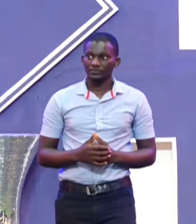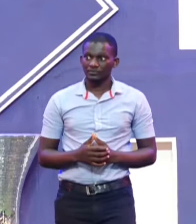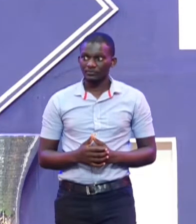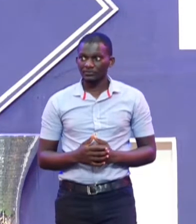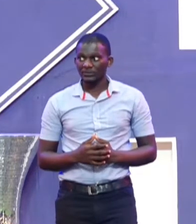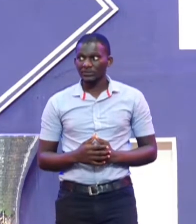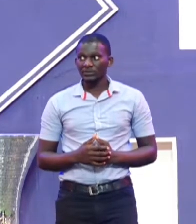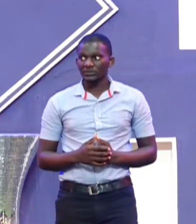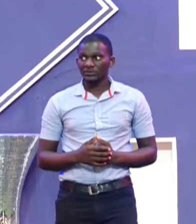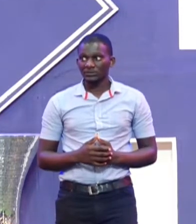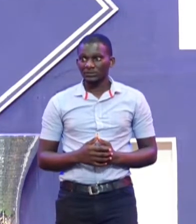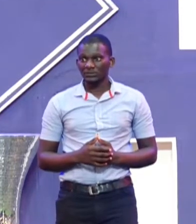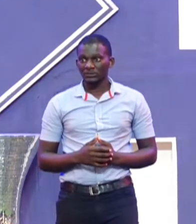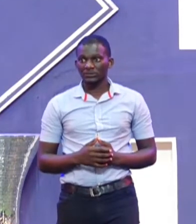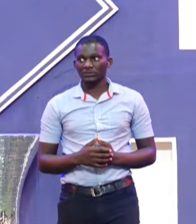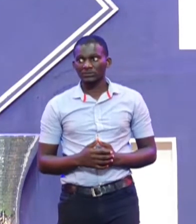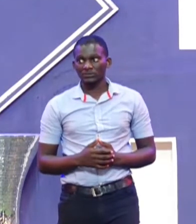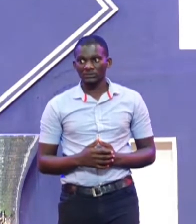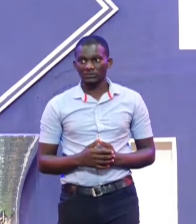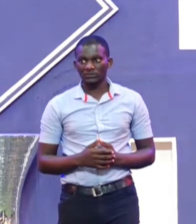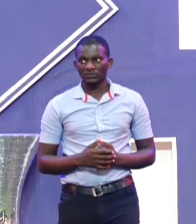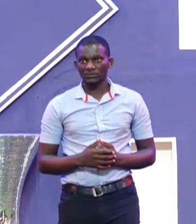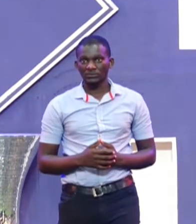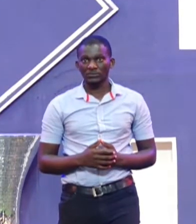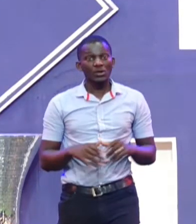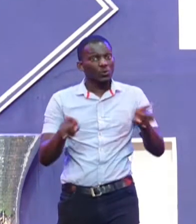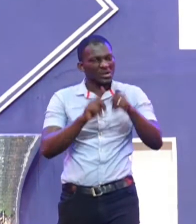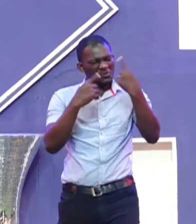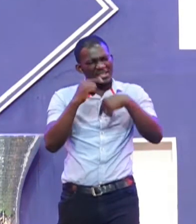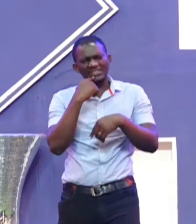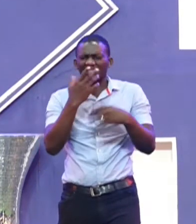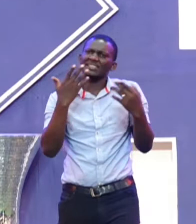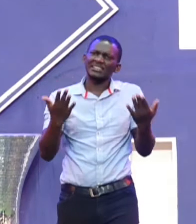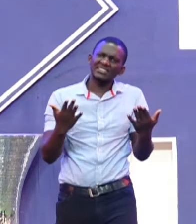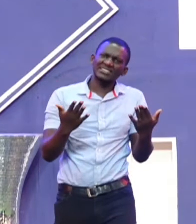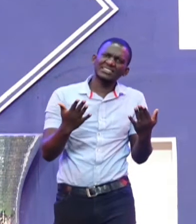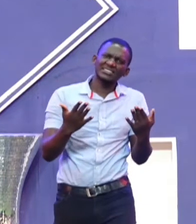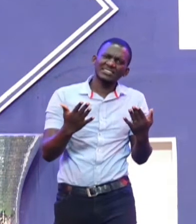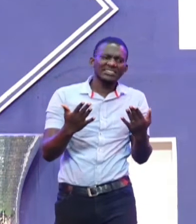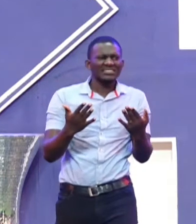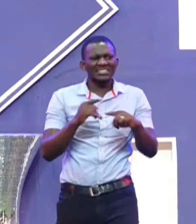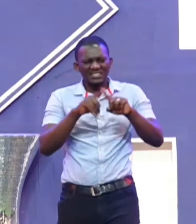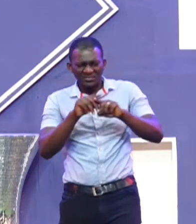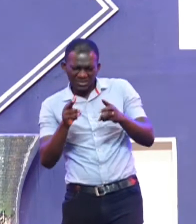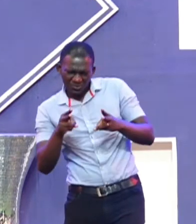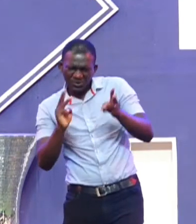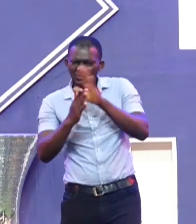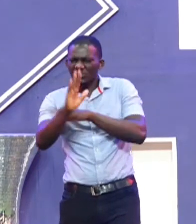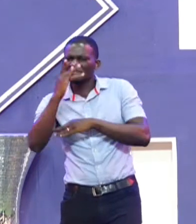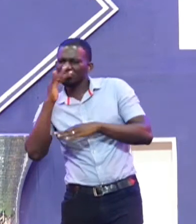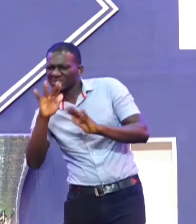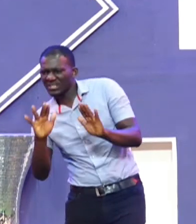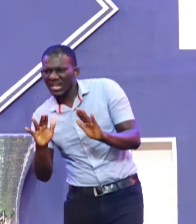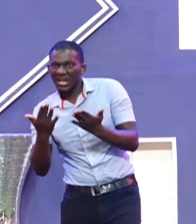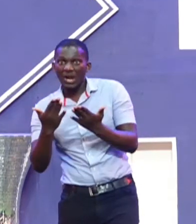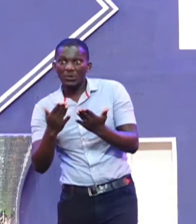tuba twogera nti Katonda ngeri ki z'ayogera nazo eno y'emu ku ngeri Katonda gy'ayogera naffe. Even sometimes when we wonder that how does the Lord